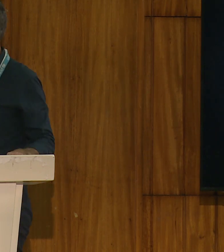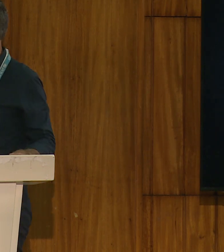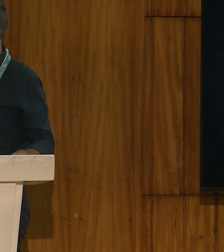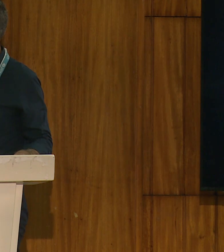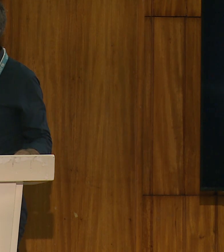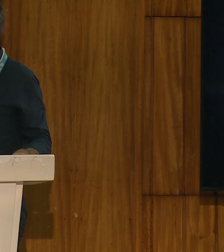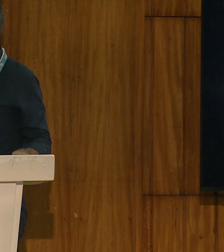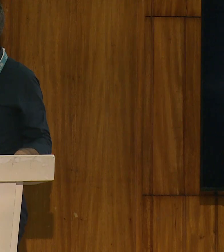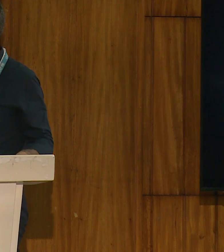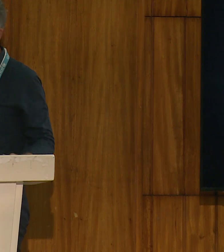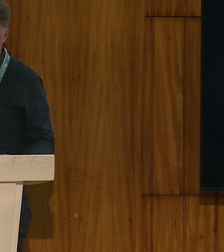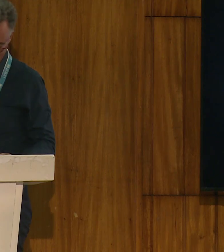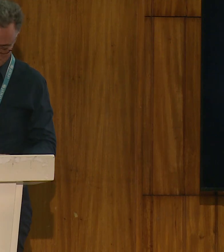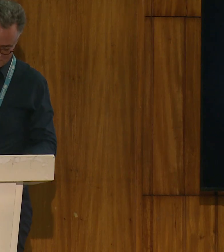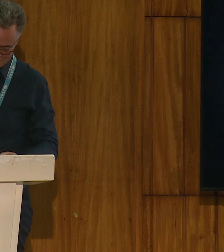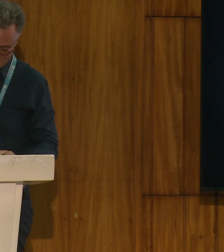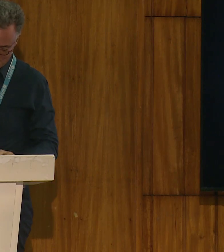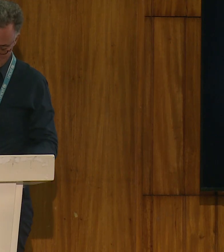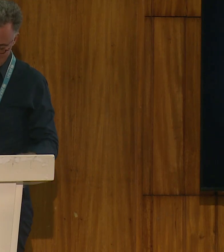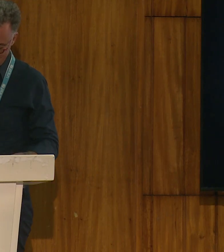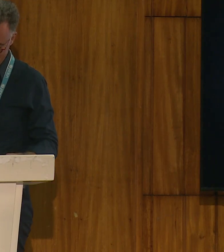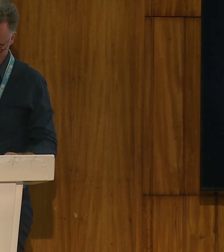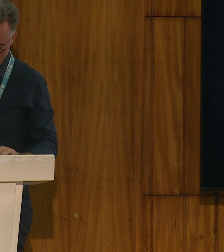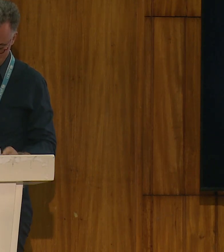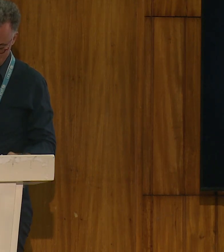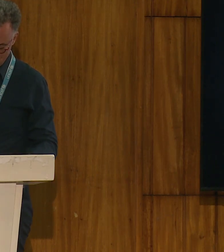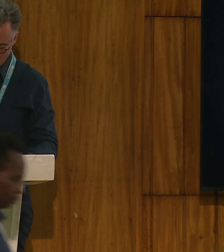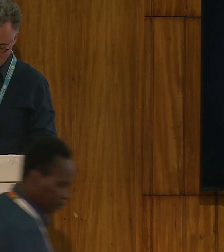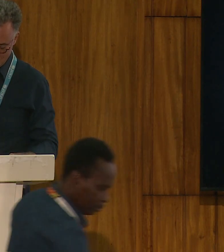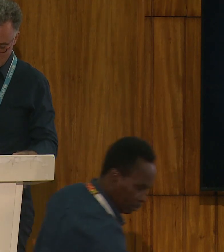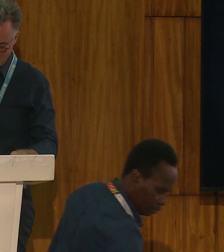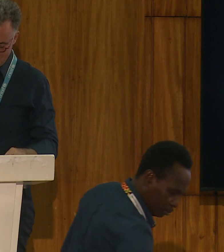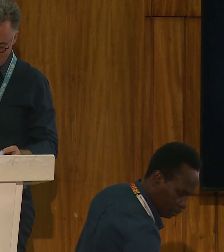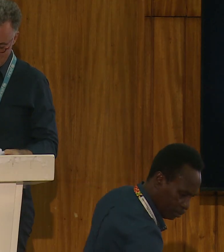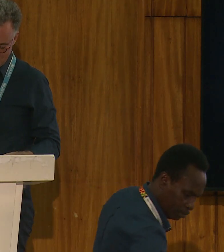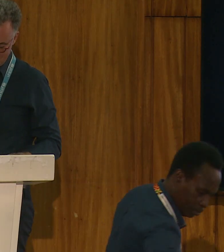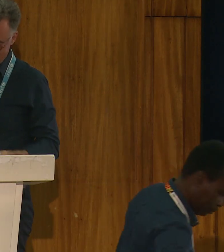Thanks very much, Maria Consuelo, and I think you